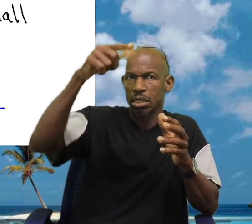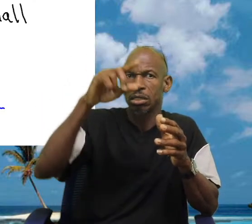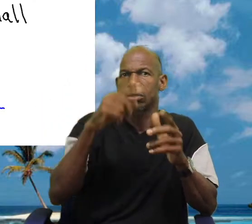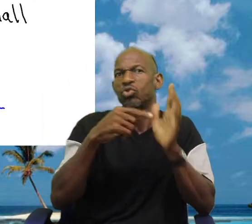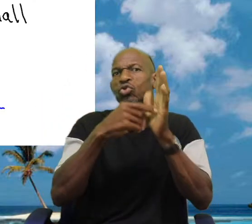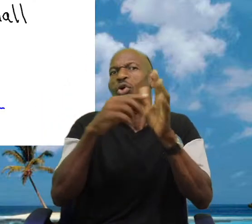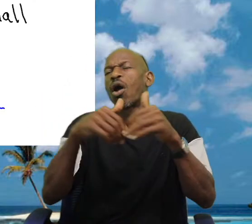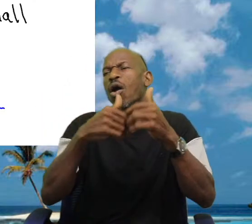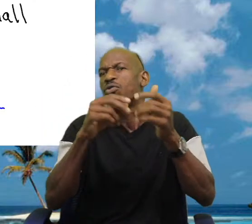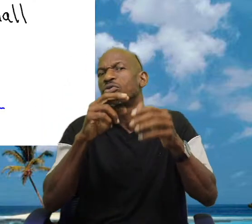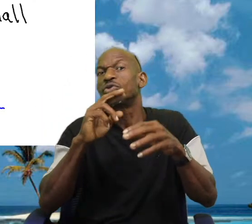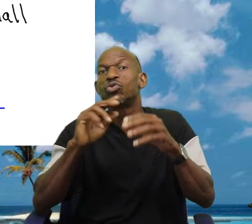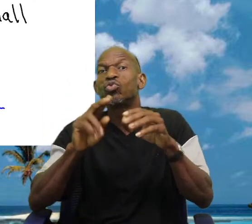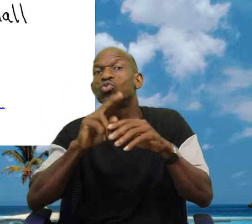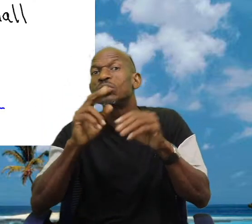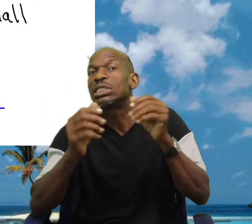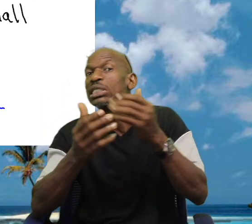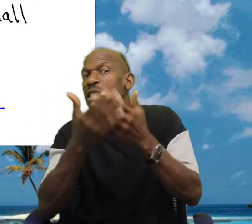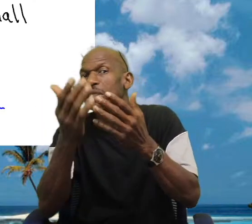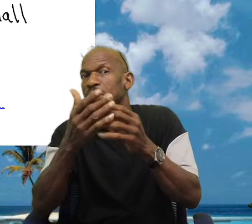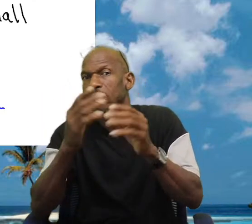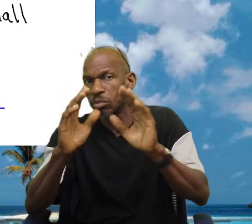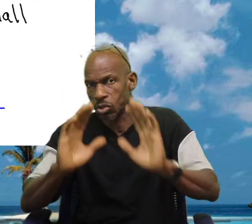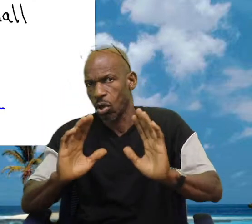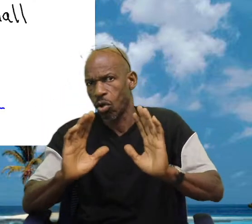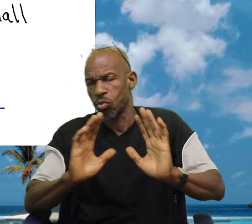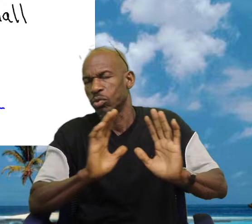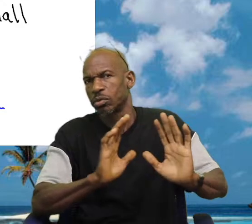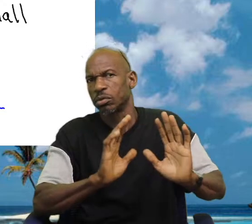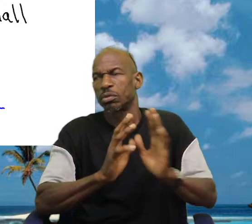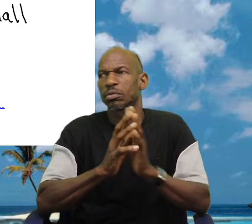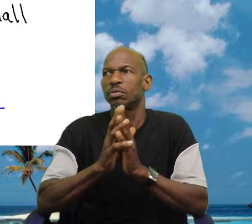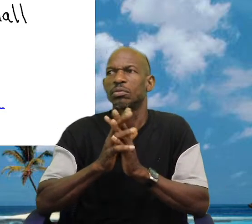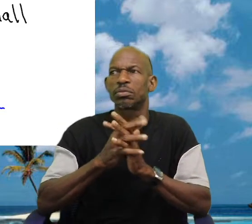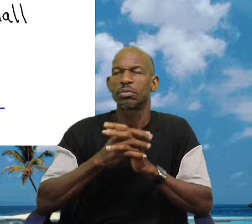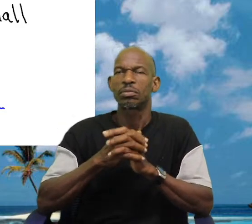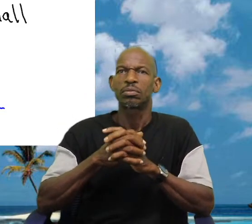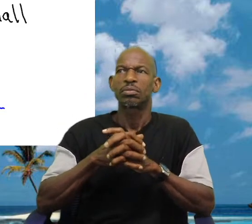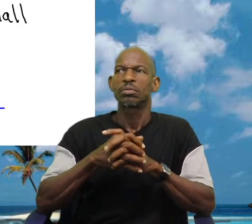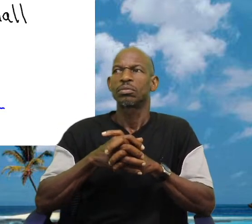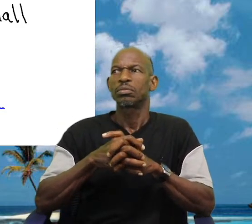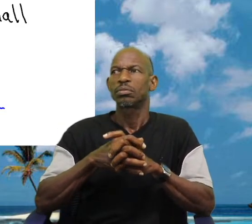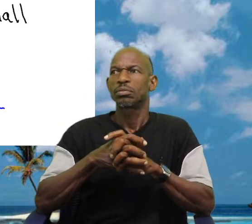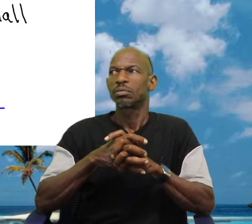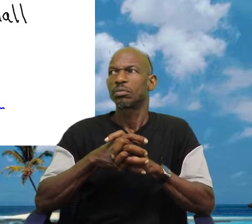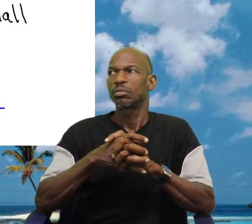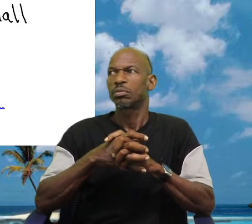all and white. Okay? And then we have HDC.